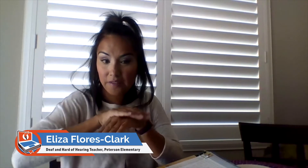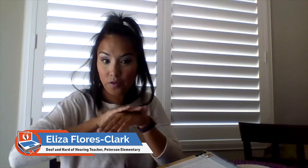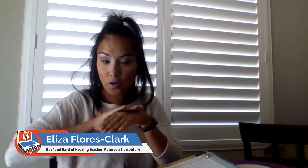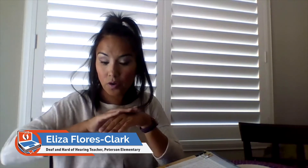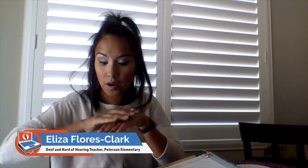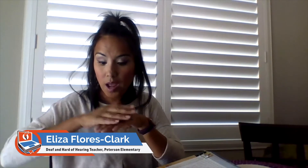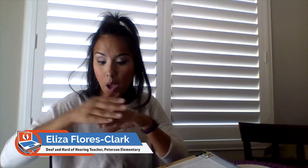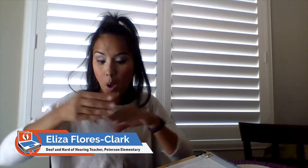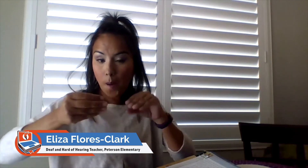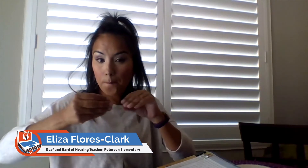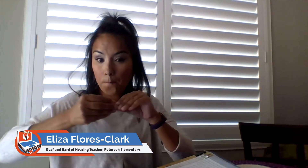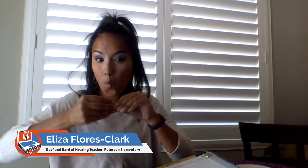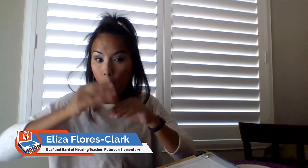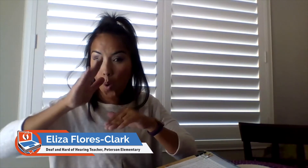cover